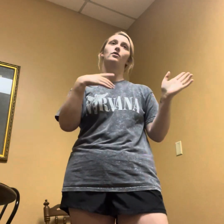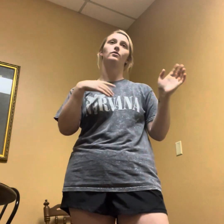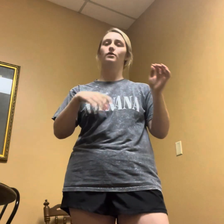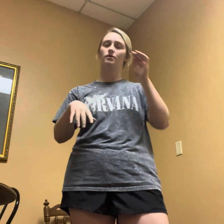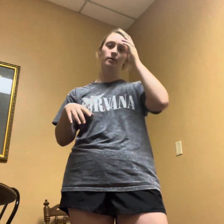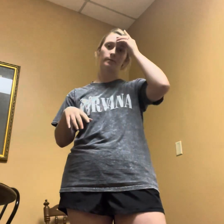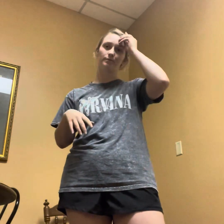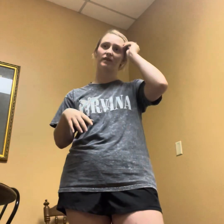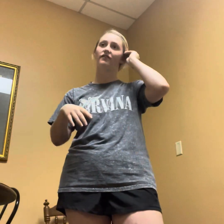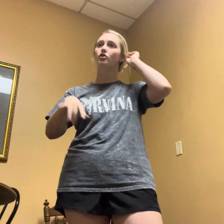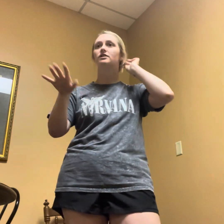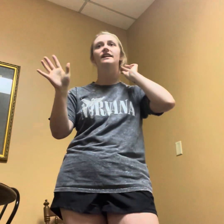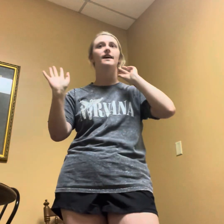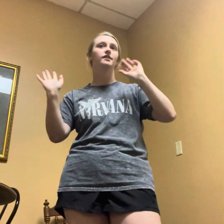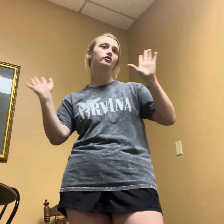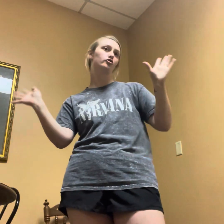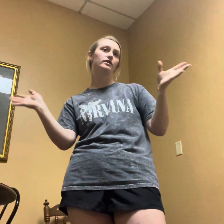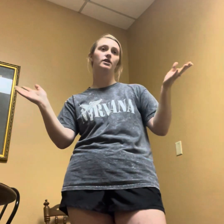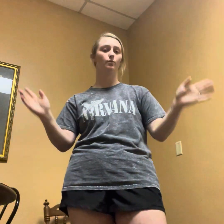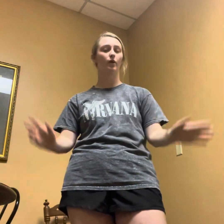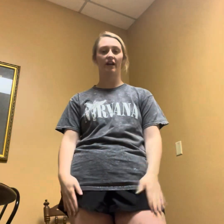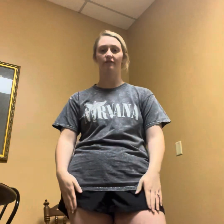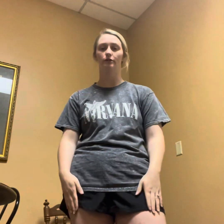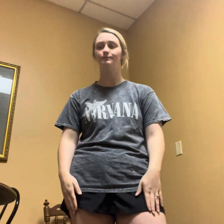fall on a desk, trip, whatever.